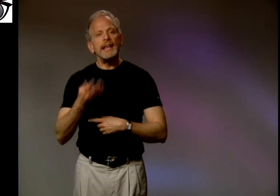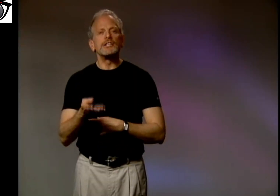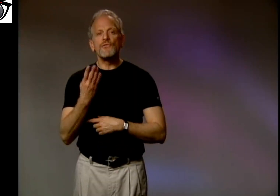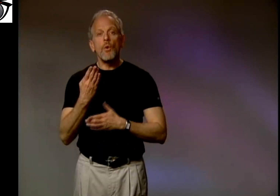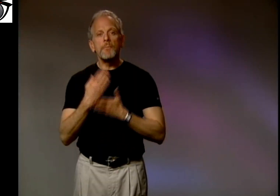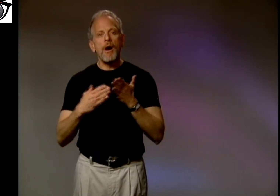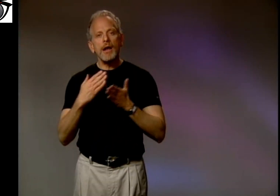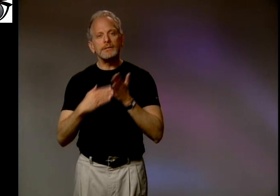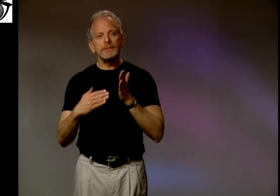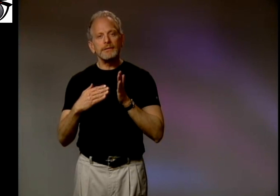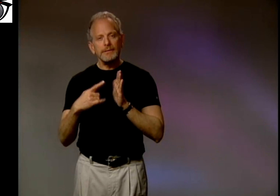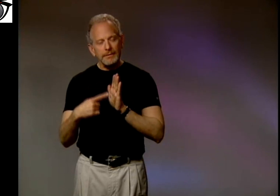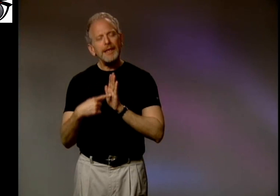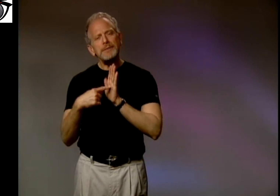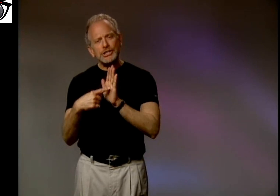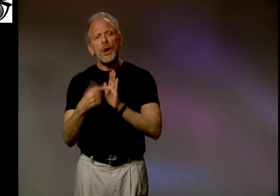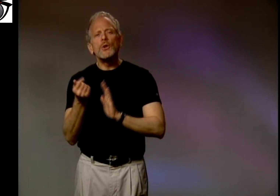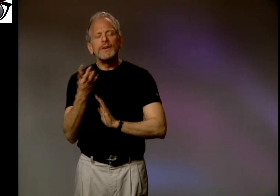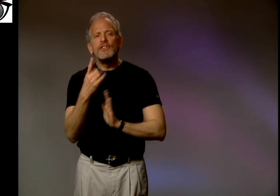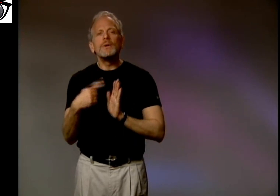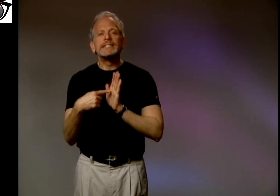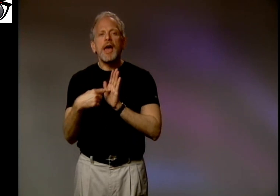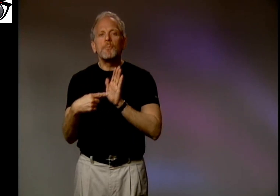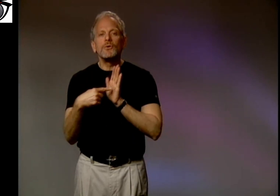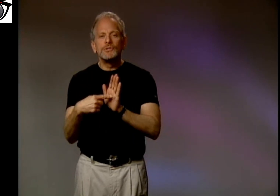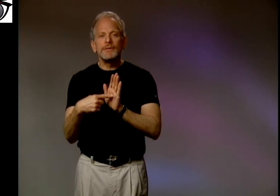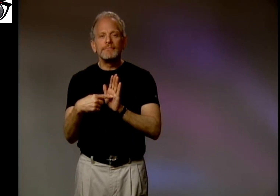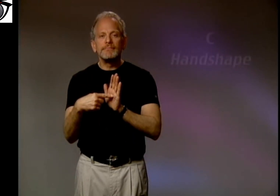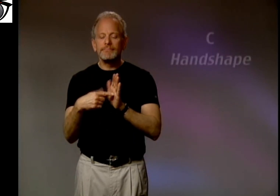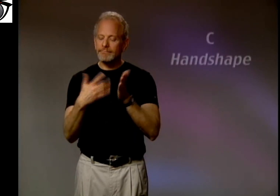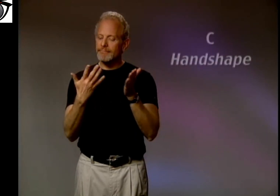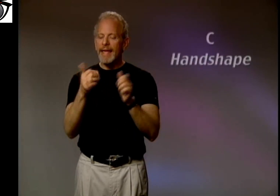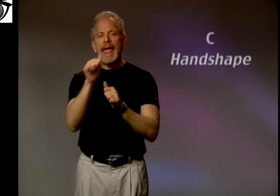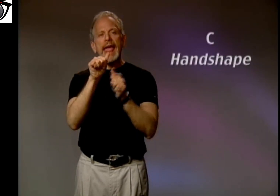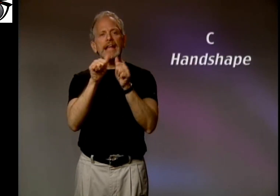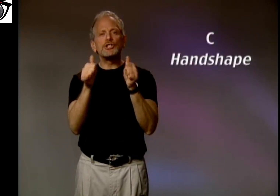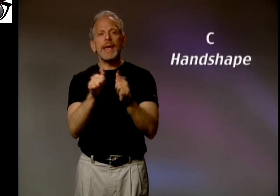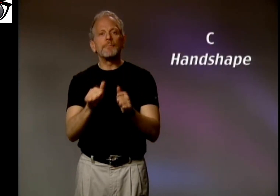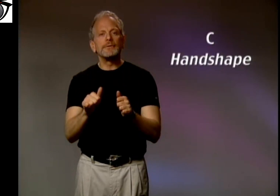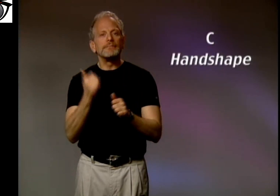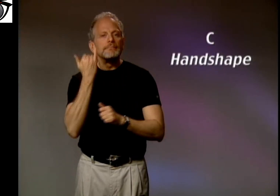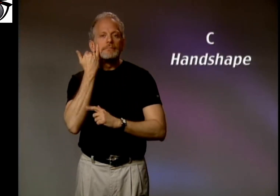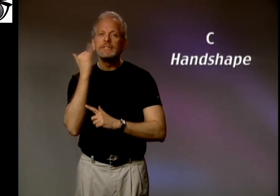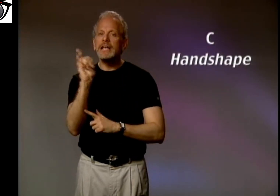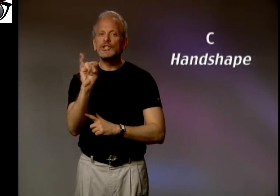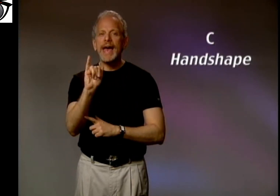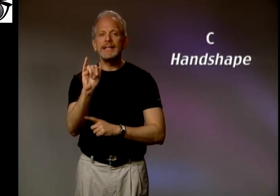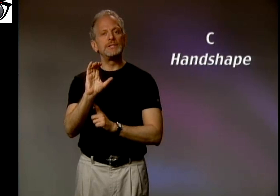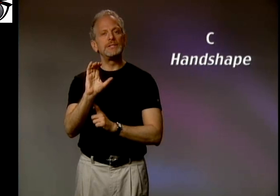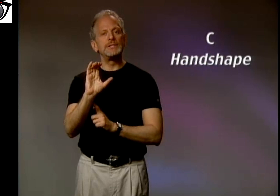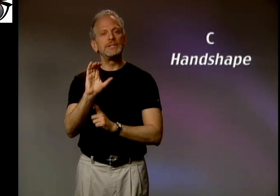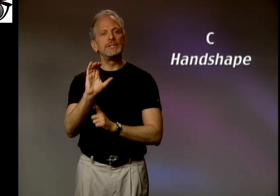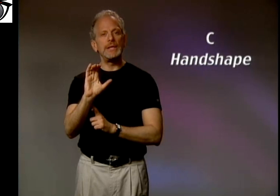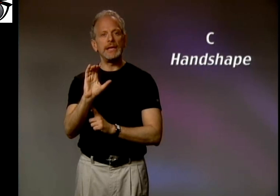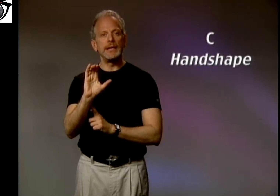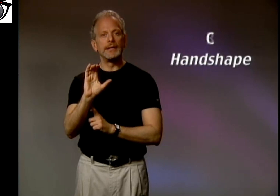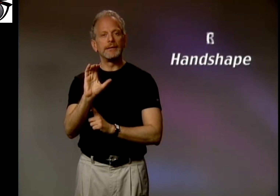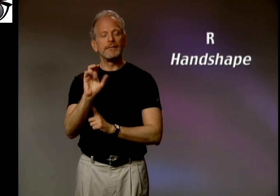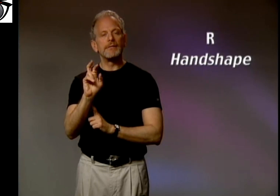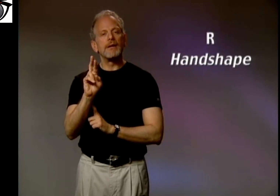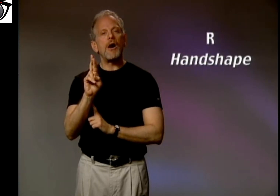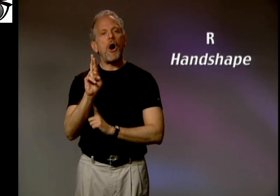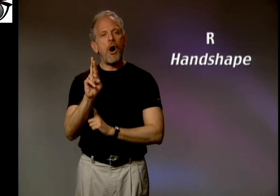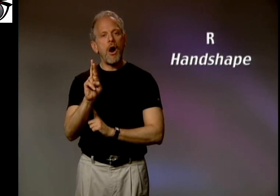Every sign has 4 parts. Let me show you a few examples. Handshape, such as